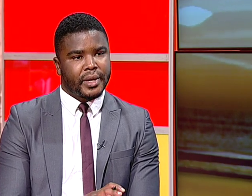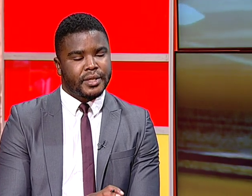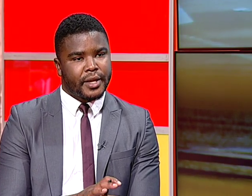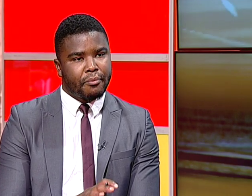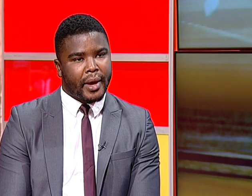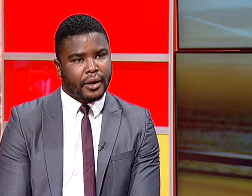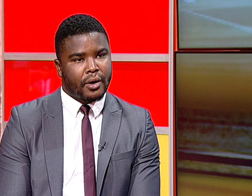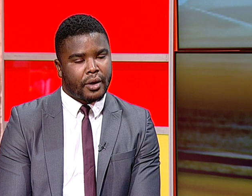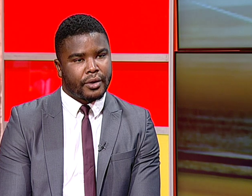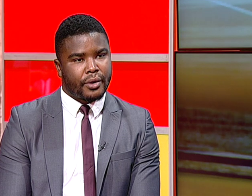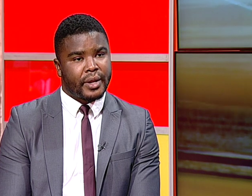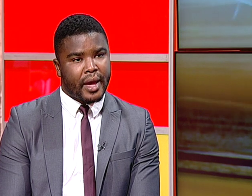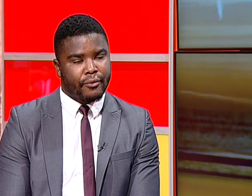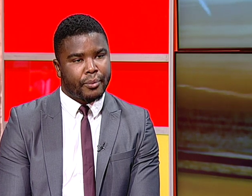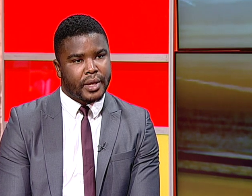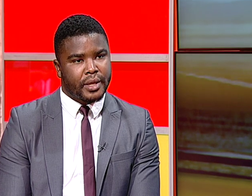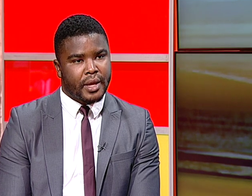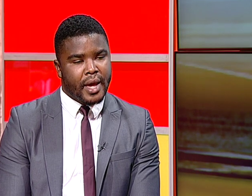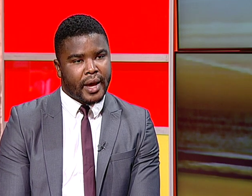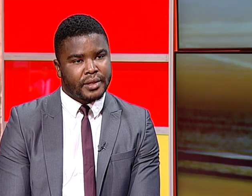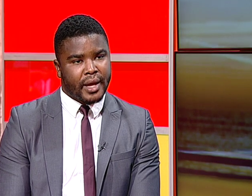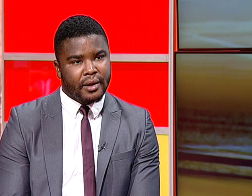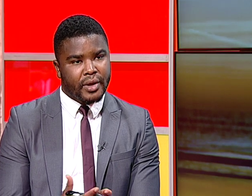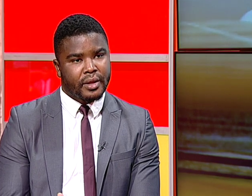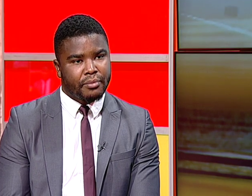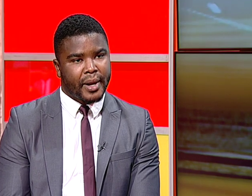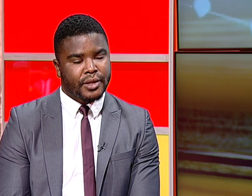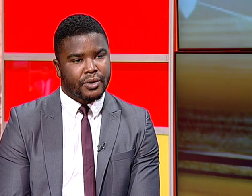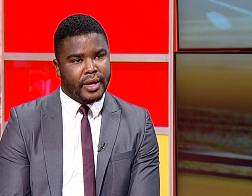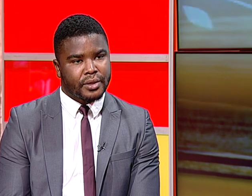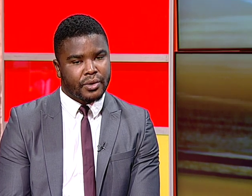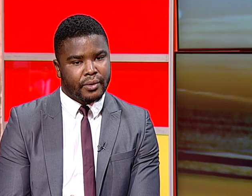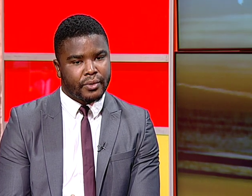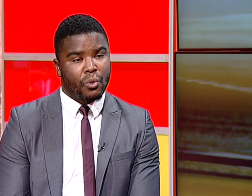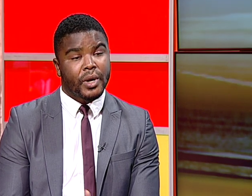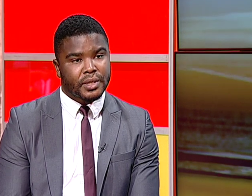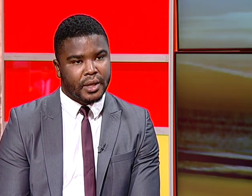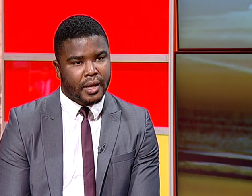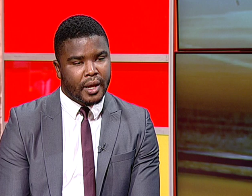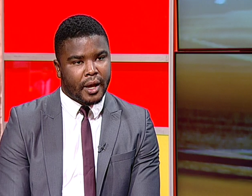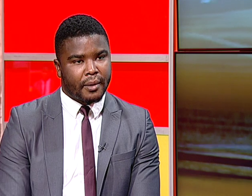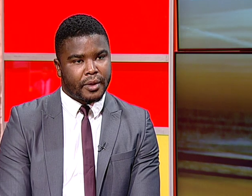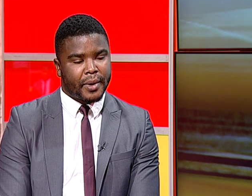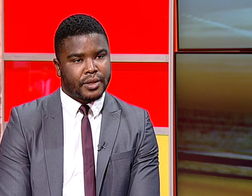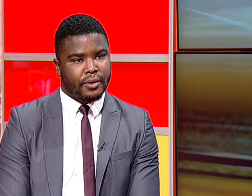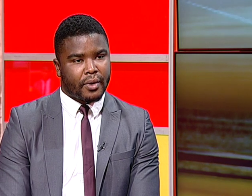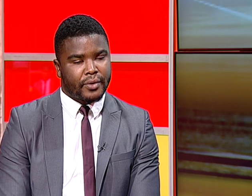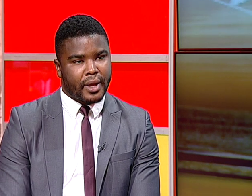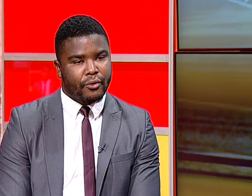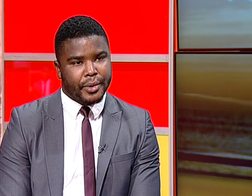its impact on, you know, the deaf community? Has it elevated the plights or has it sort of, you know, worsened the plights of the deaf community?